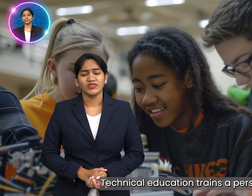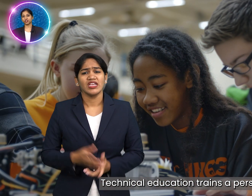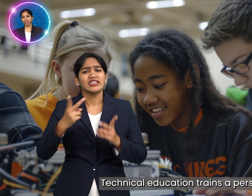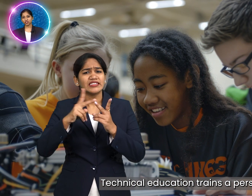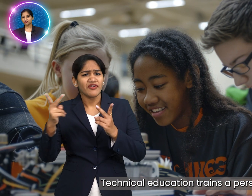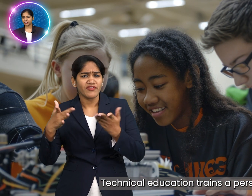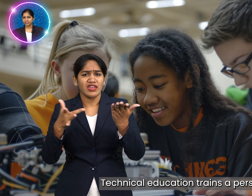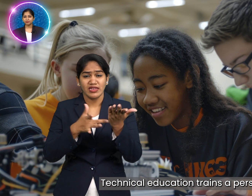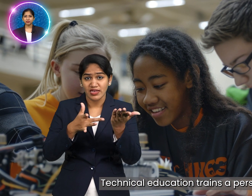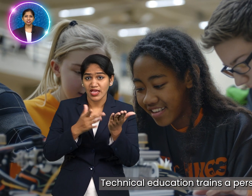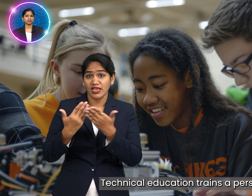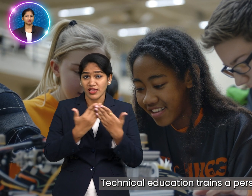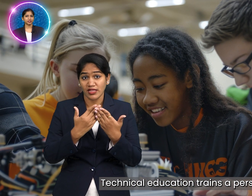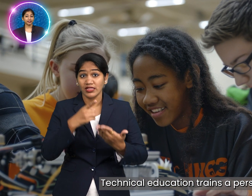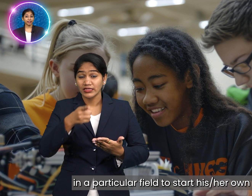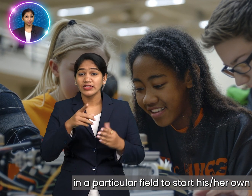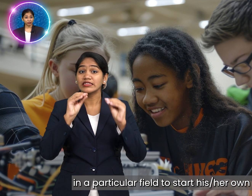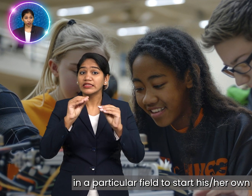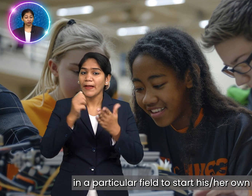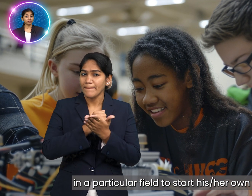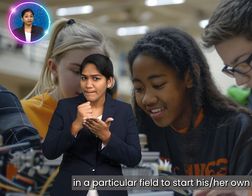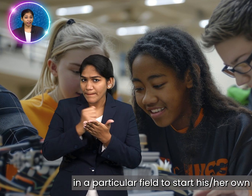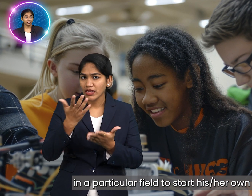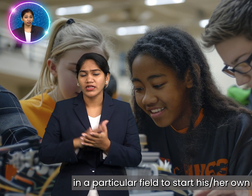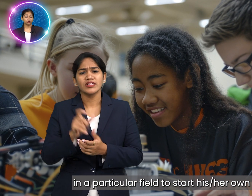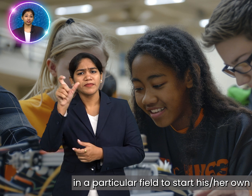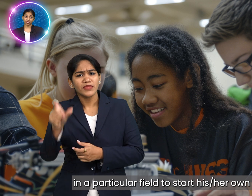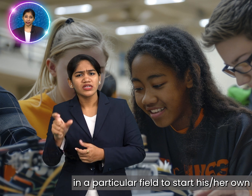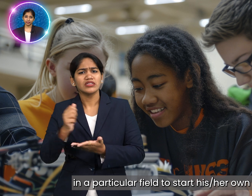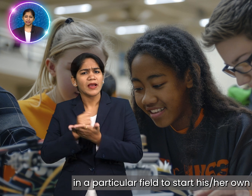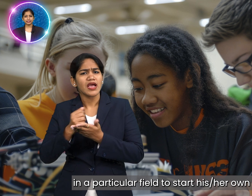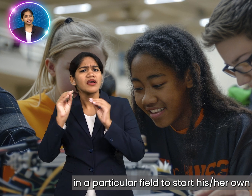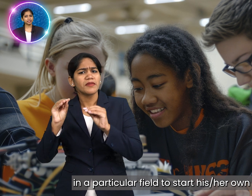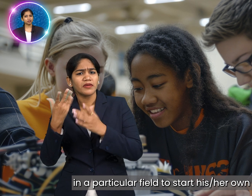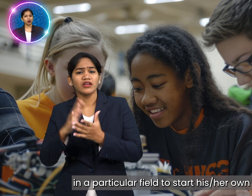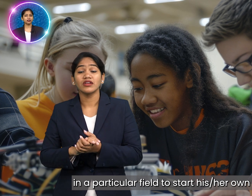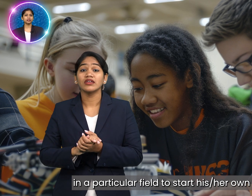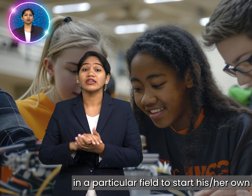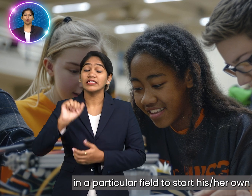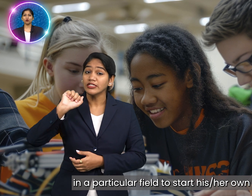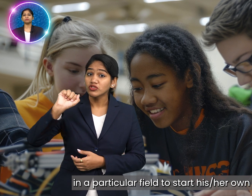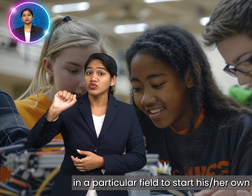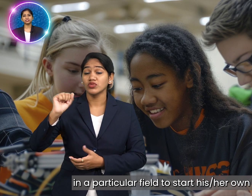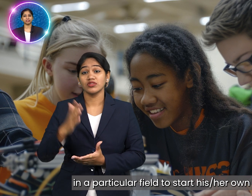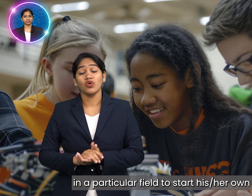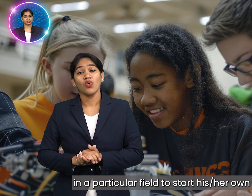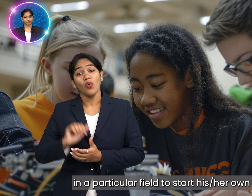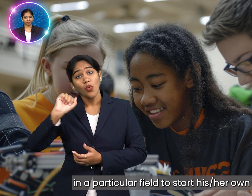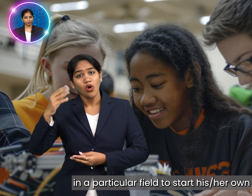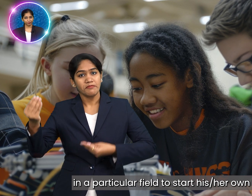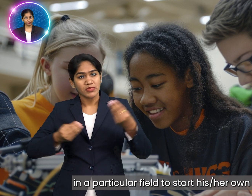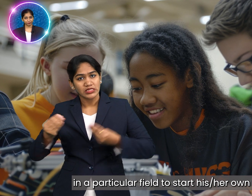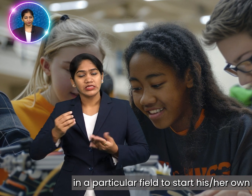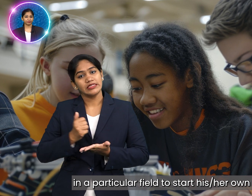Technical education trains a person in a particular field to start his or her own business